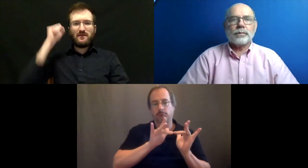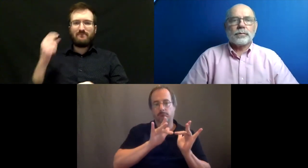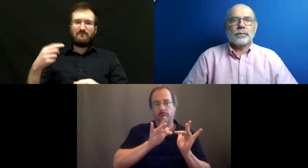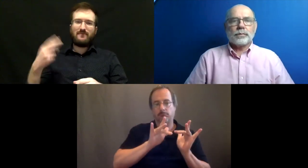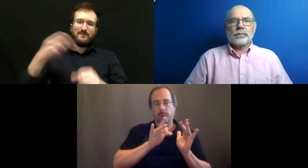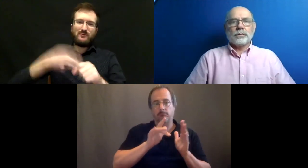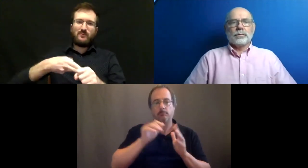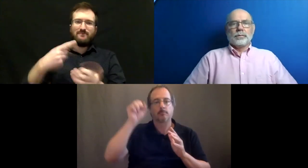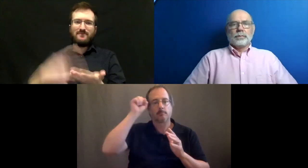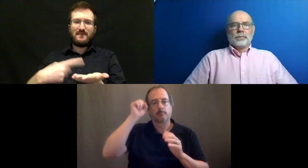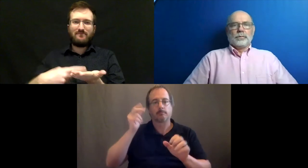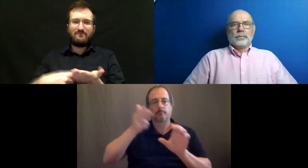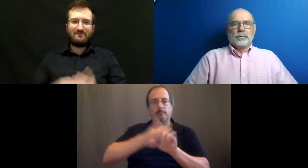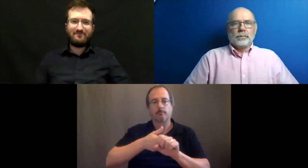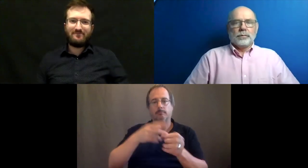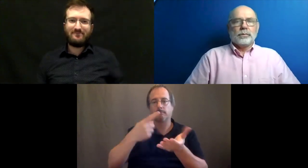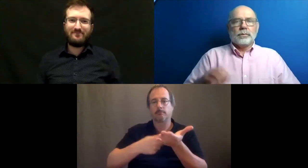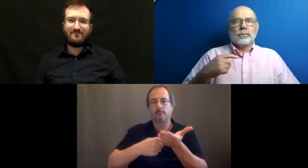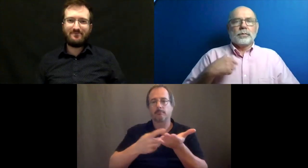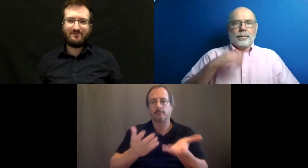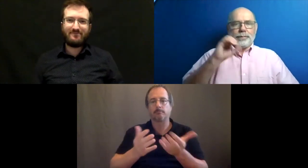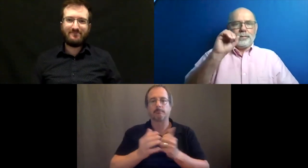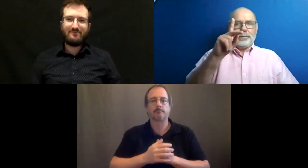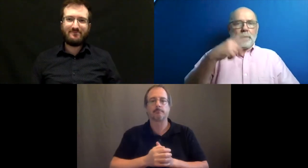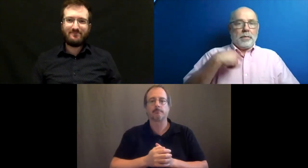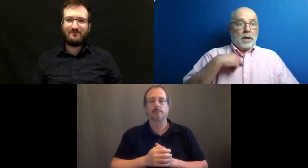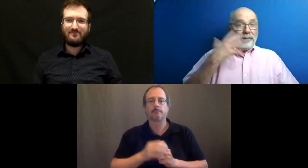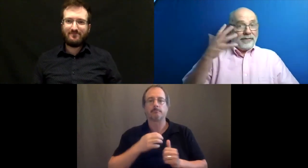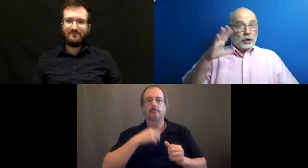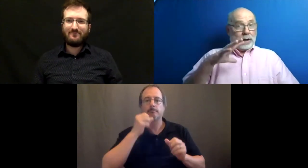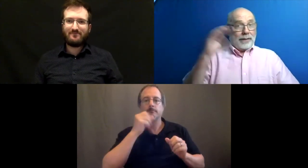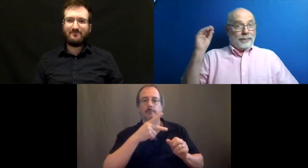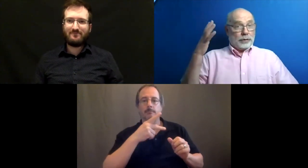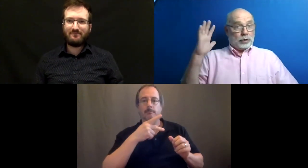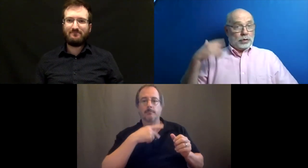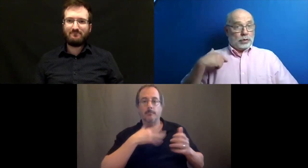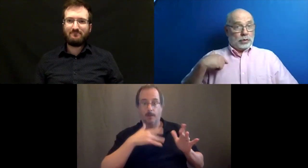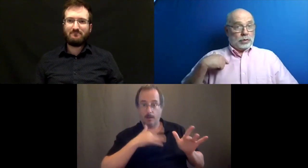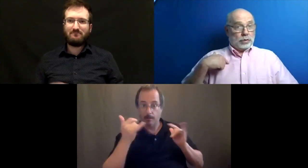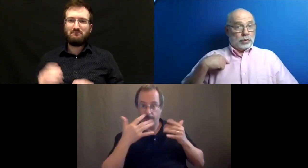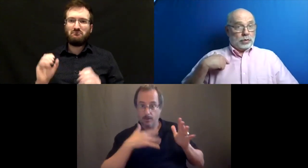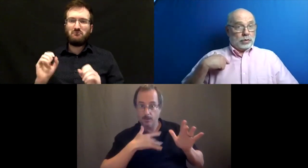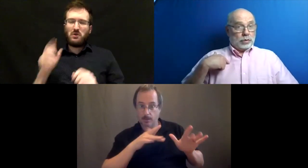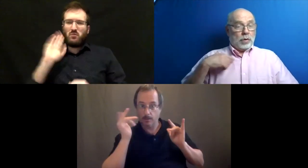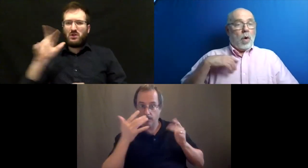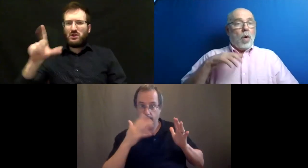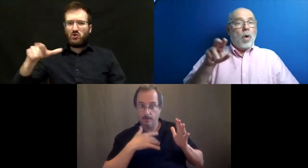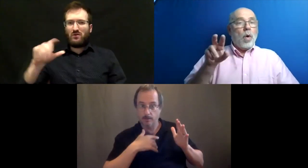So could you please turn your camera off, and we'll go on to the next panelist.